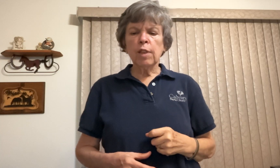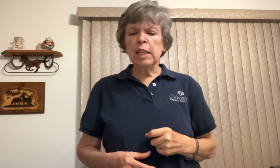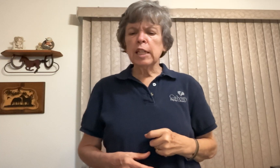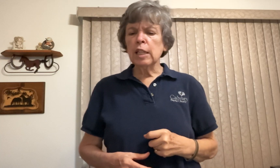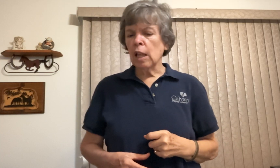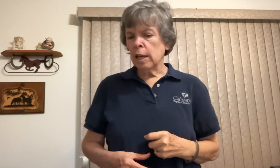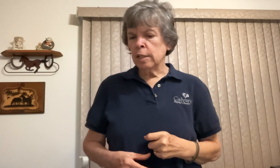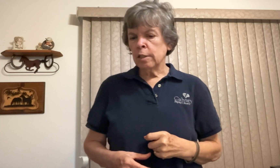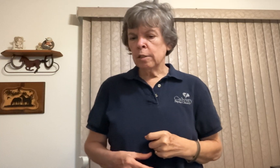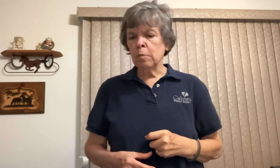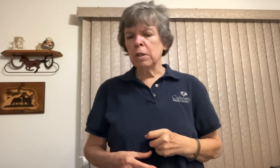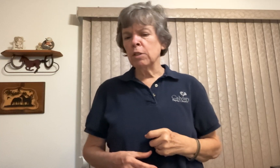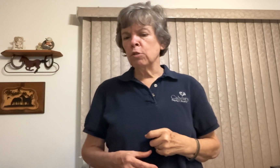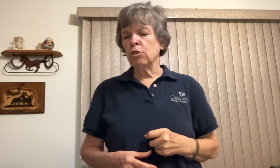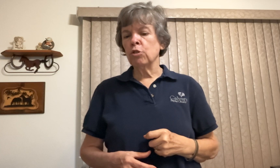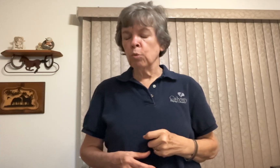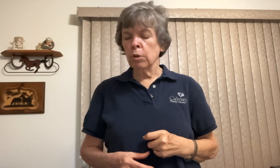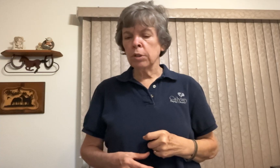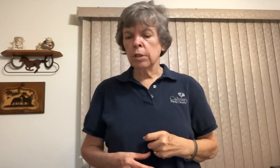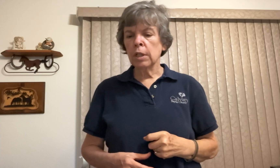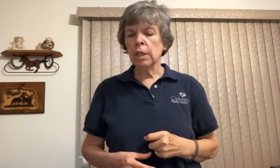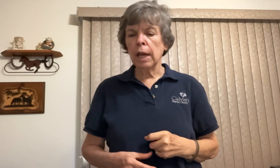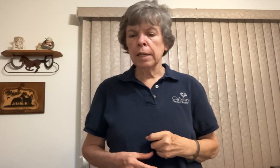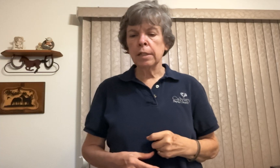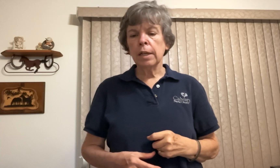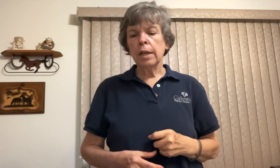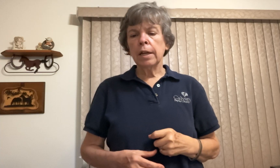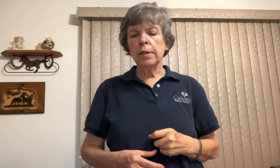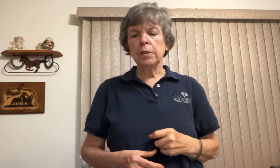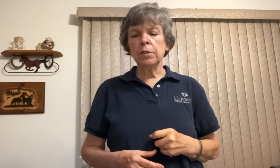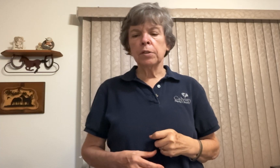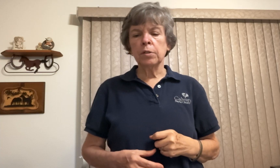Fleeting light. So I'm going to do short light, and this is,